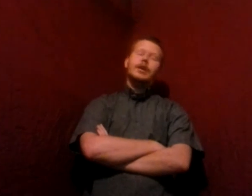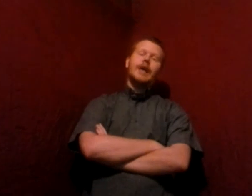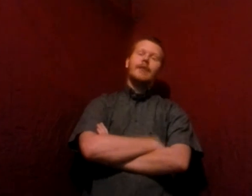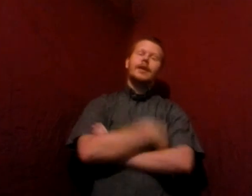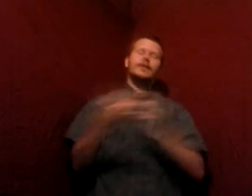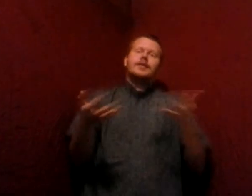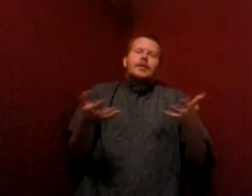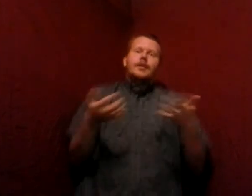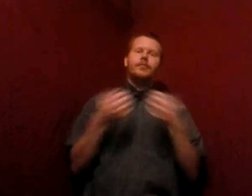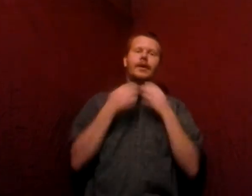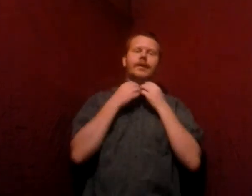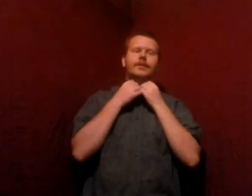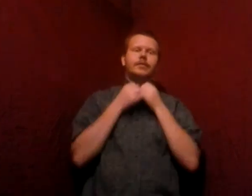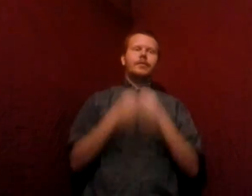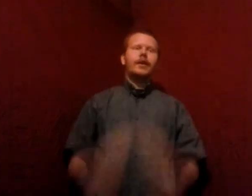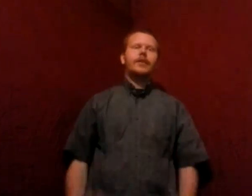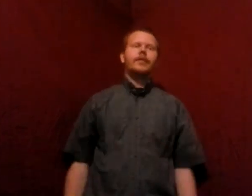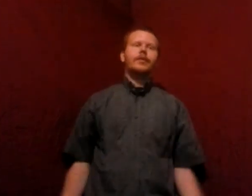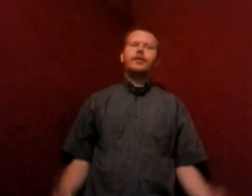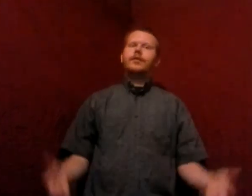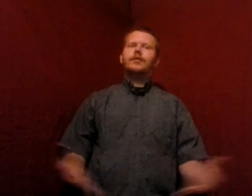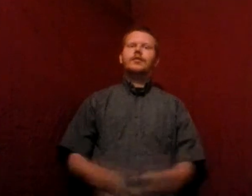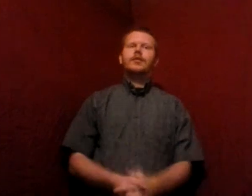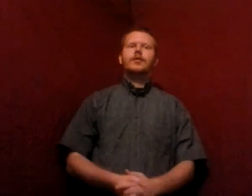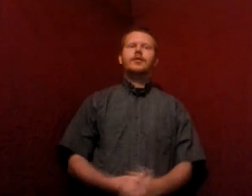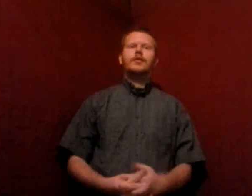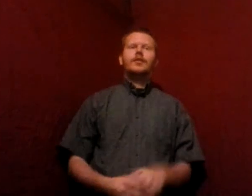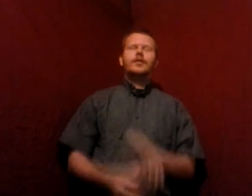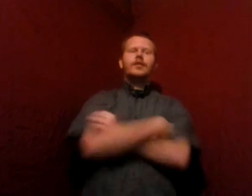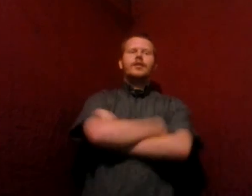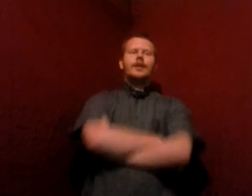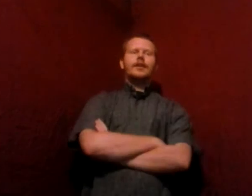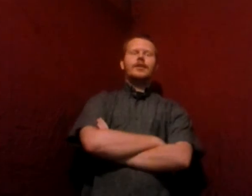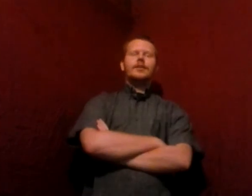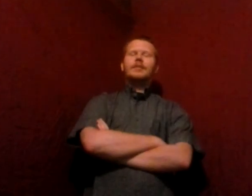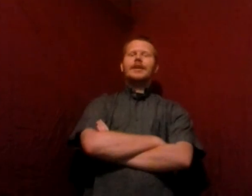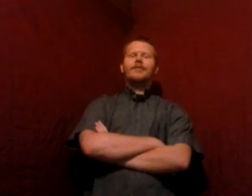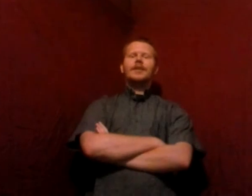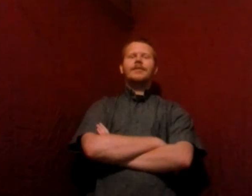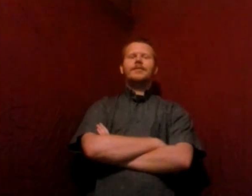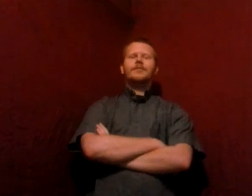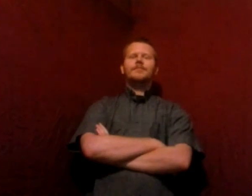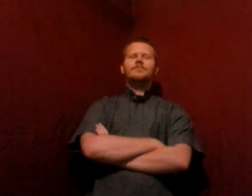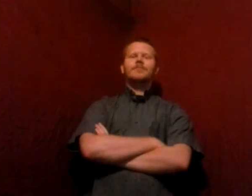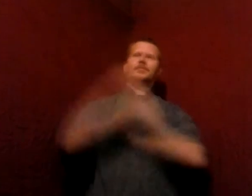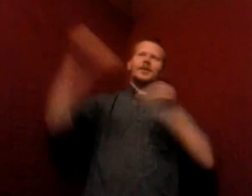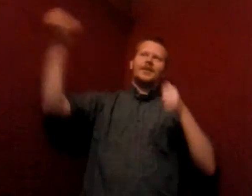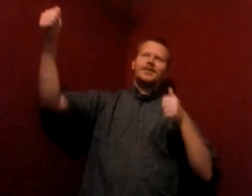i mean i bonnie didn't see the mind i think you know i it'd be kind of funny fun be like